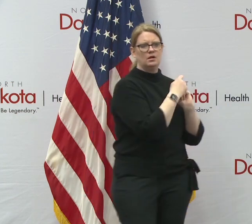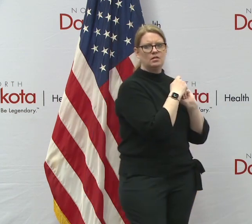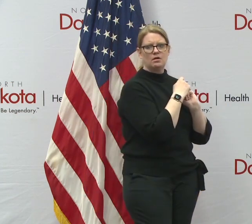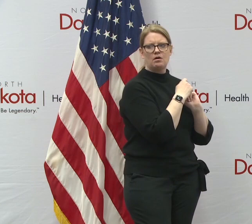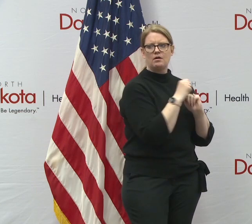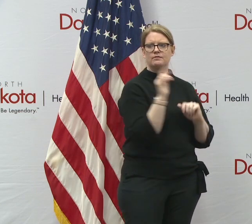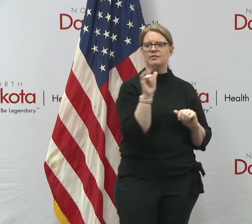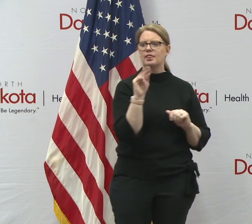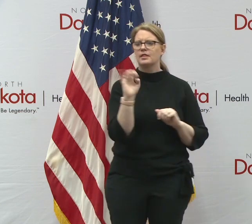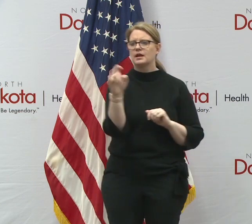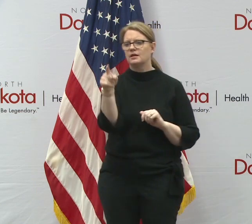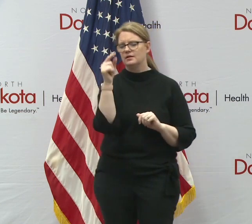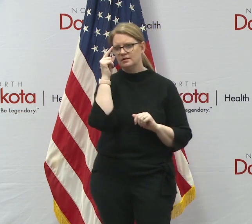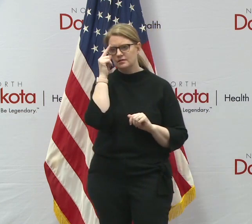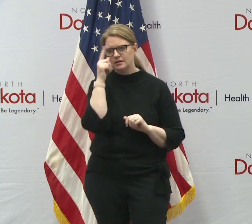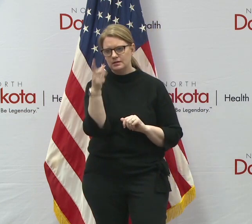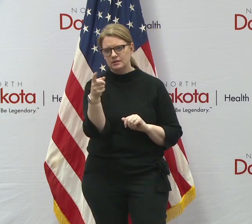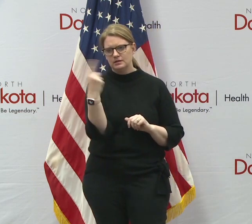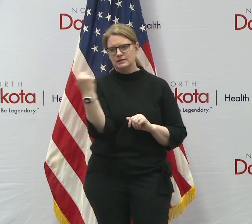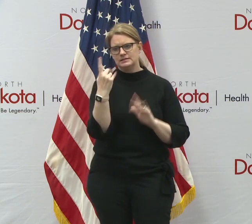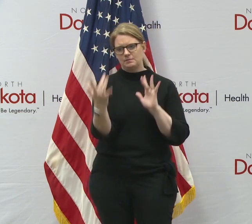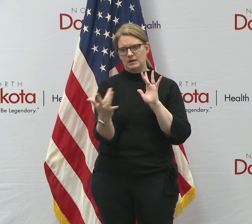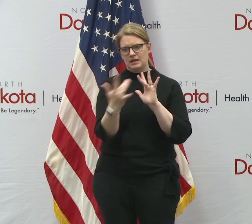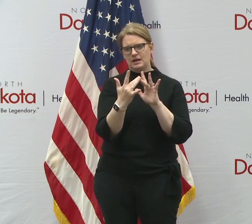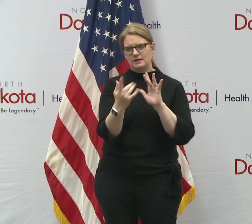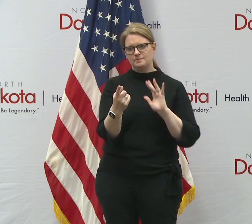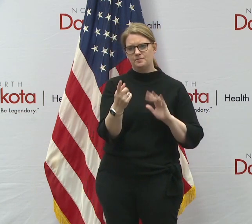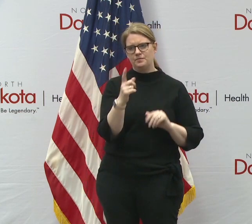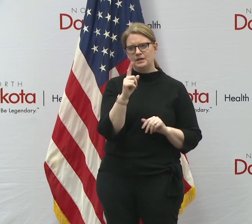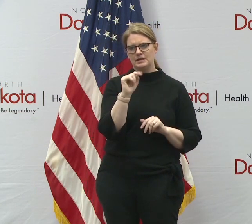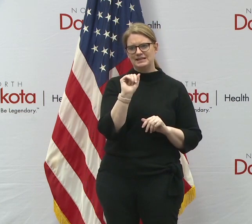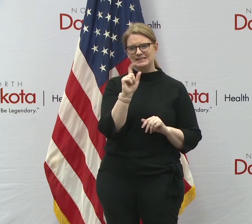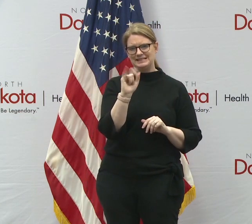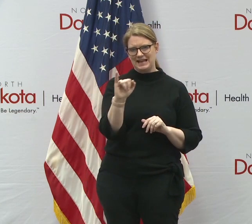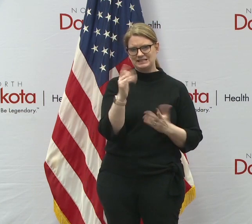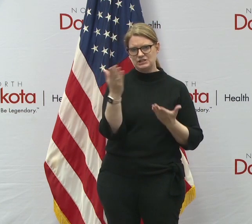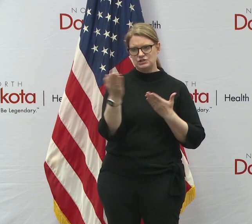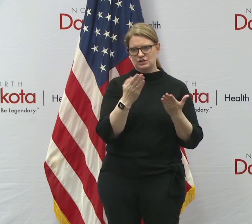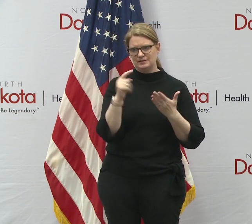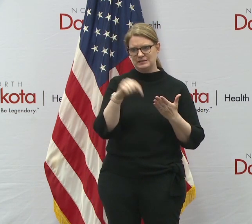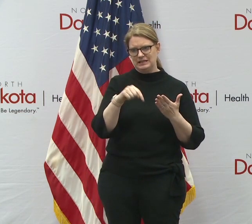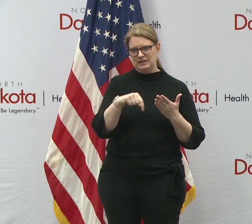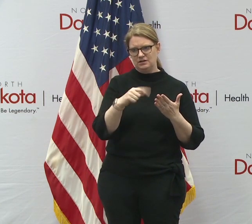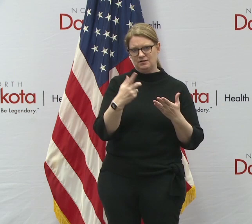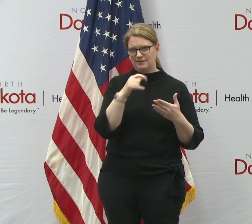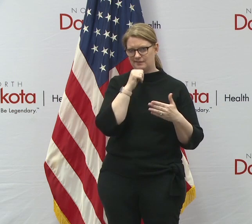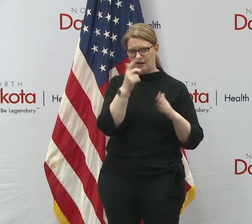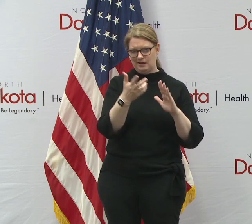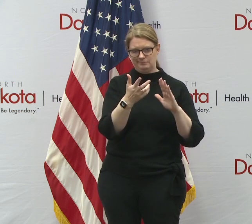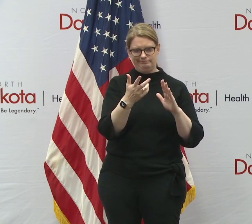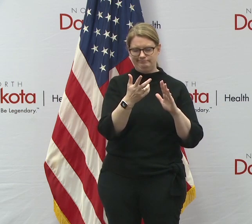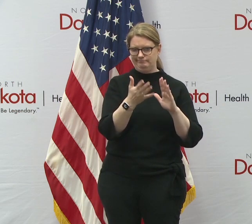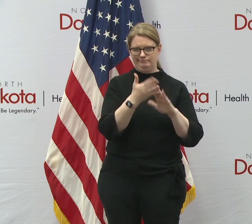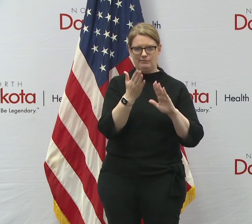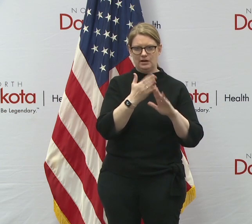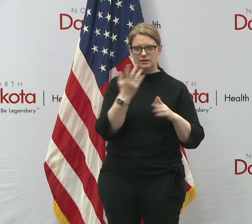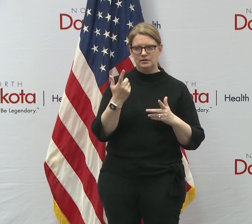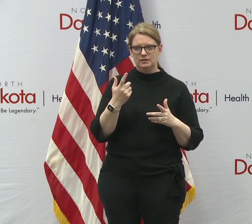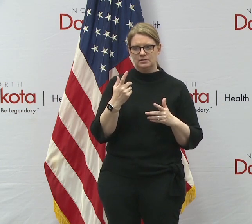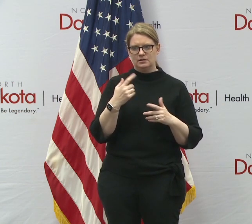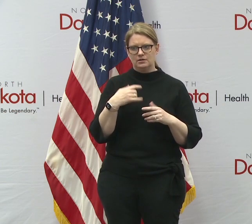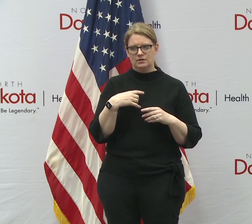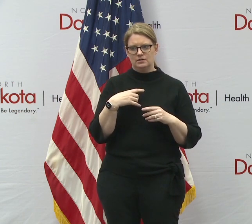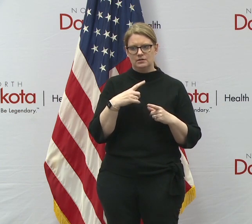Lane? Someone got in contact with me saying that taxi services in town aren't running, and they wanted to know if there was anything preventing them from